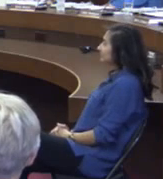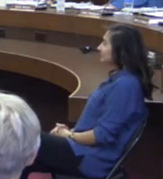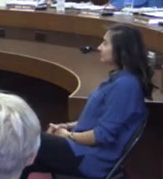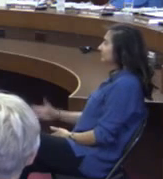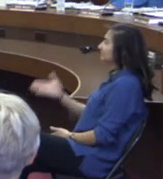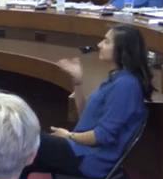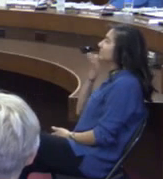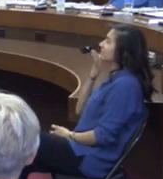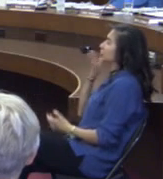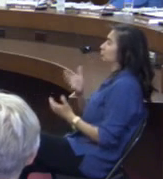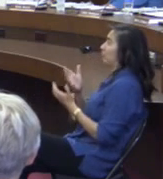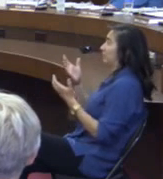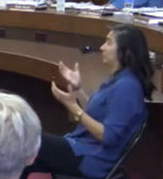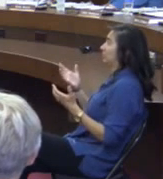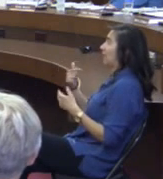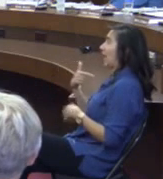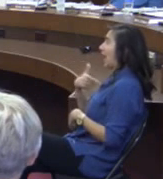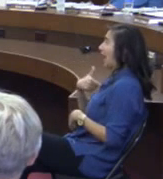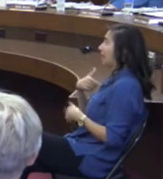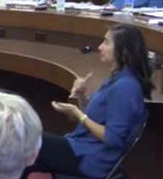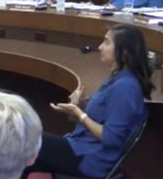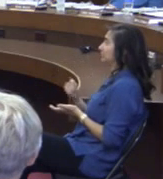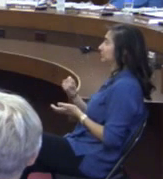Hi, thank you so much. I'm just